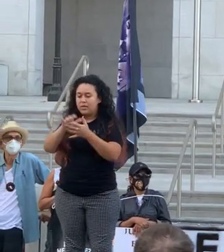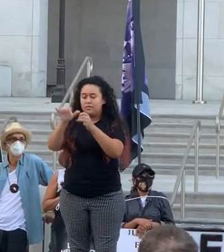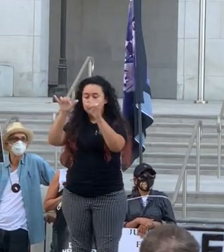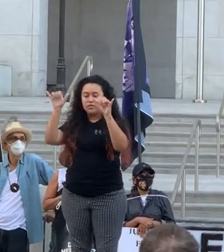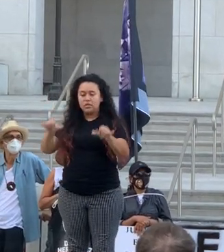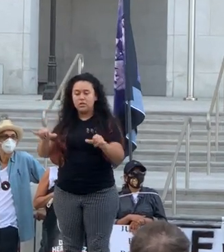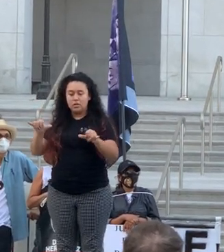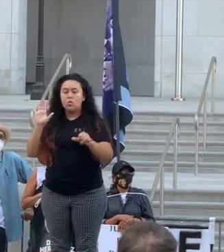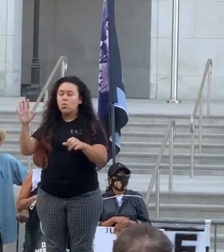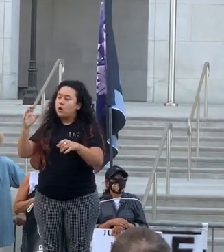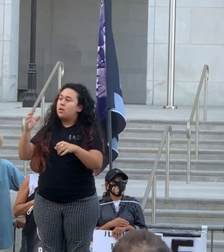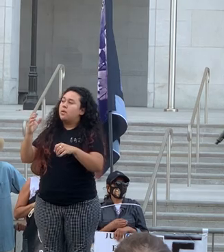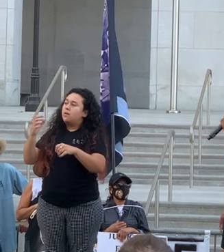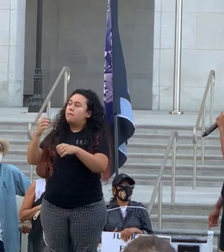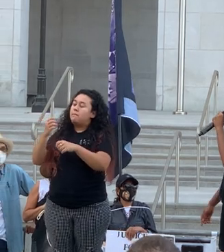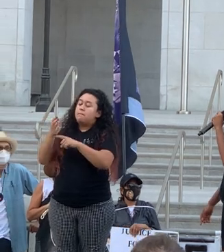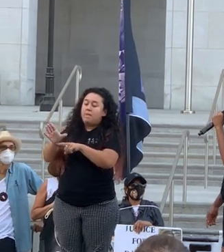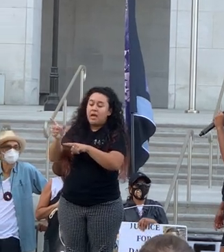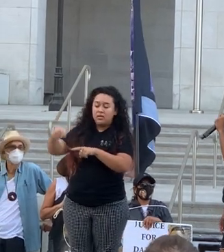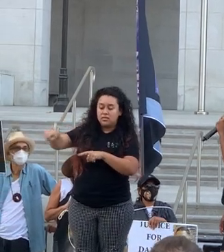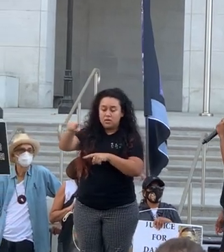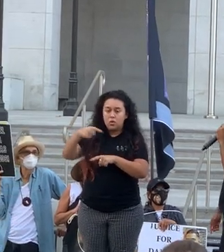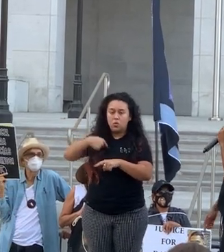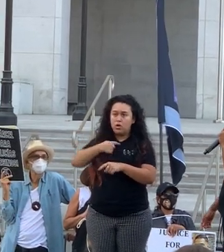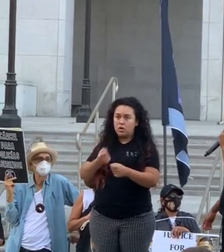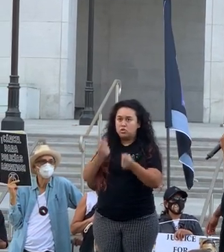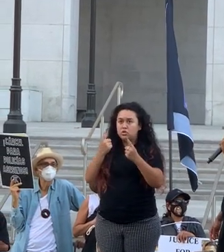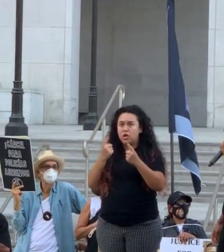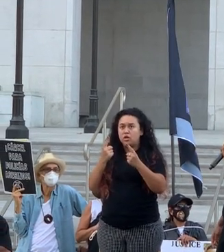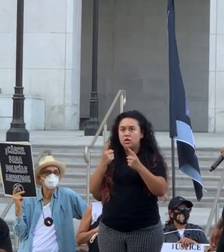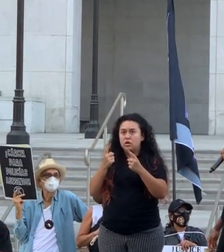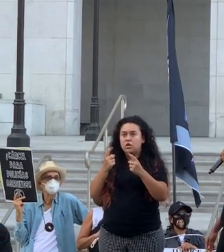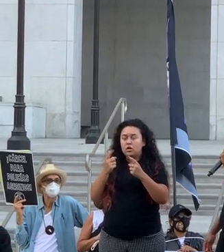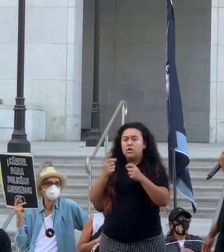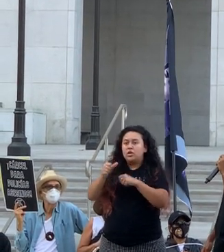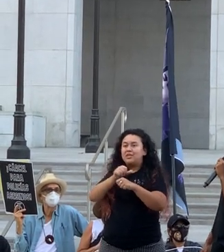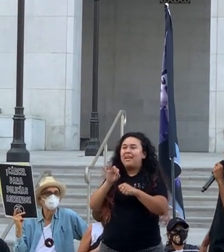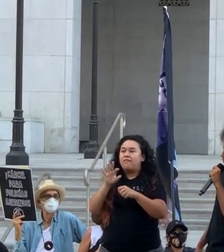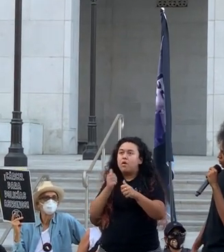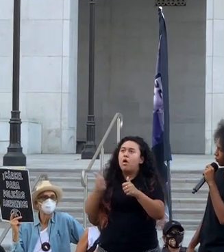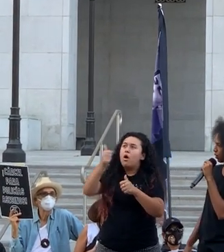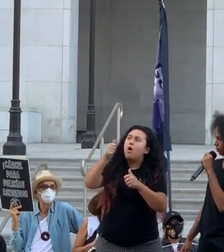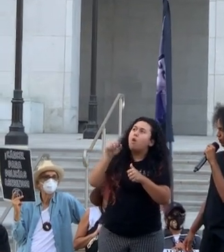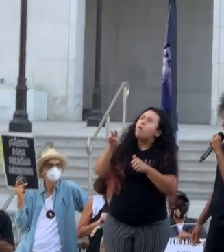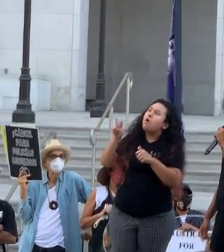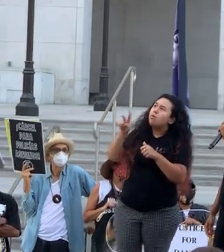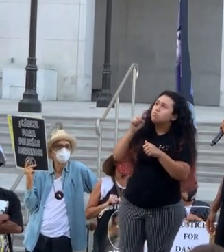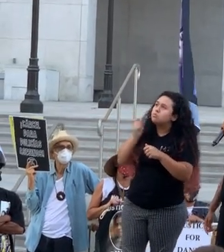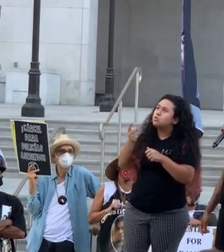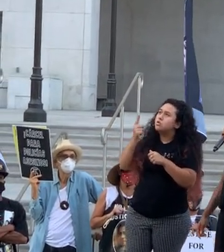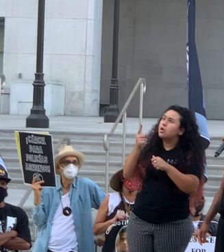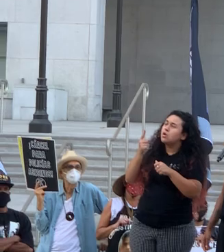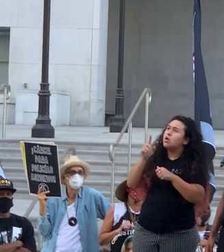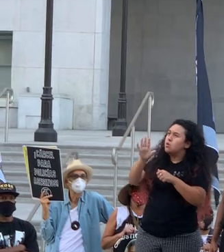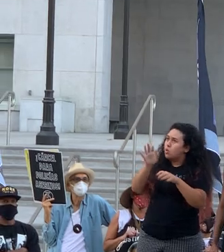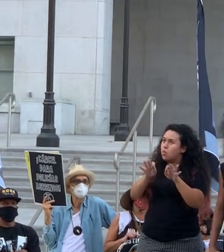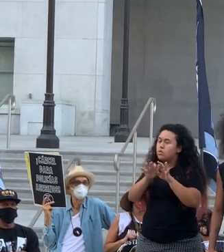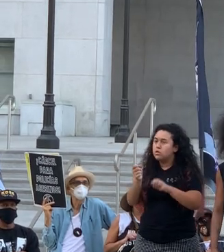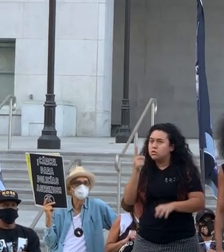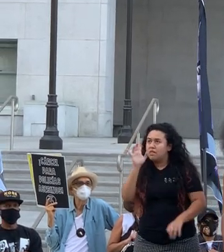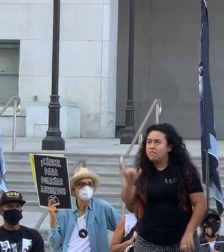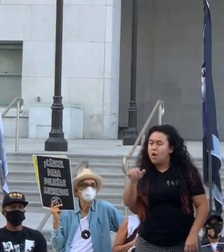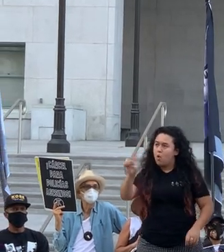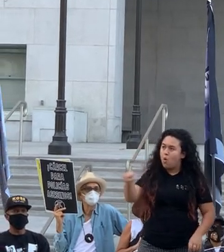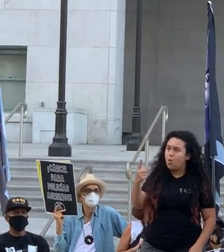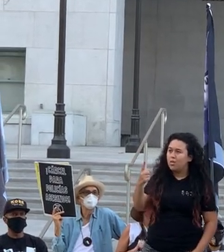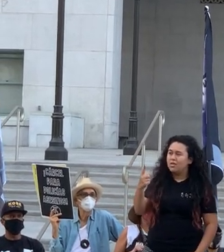that would make it so that we only understand each other in hierarchies based on worth, and